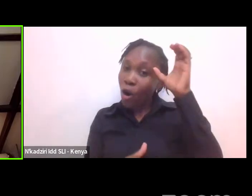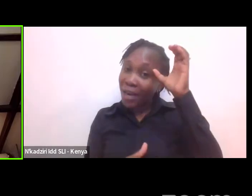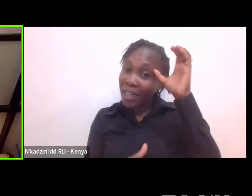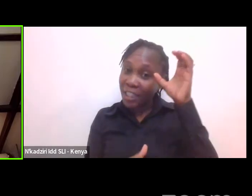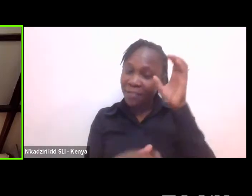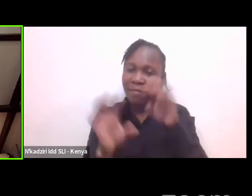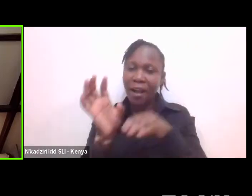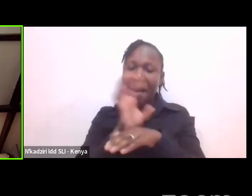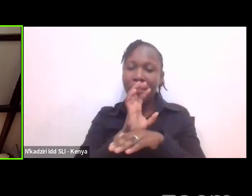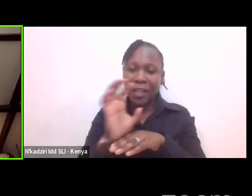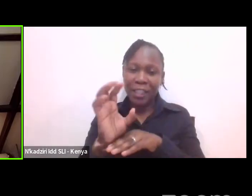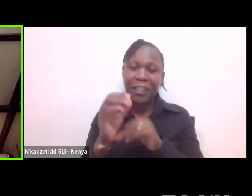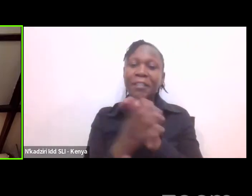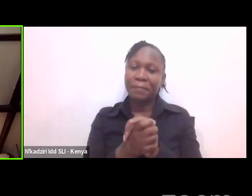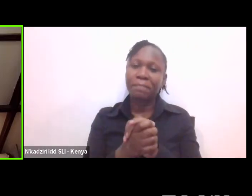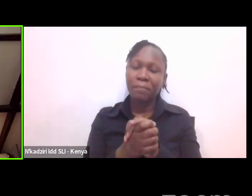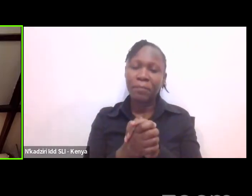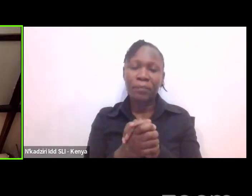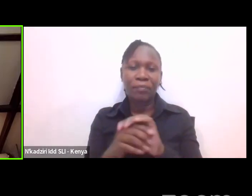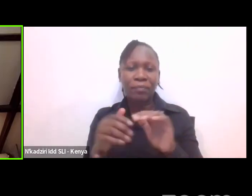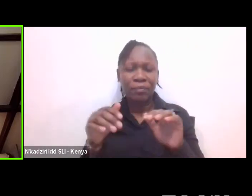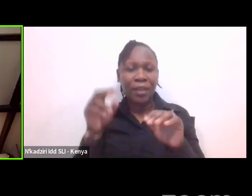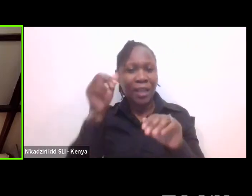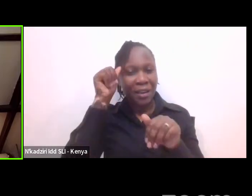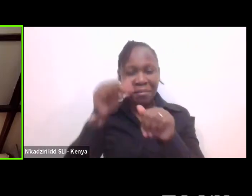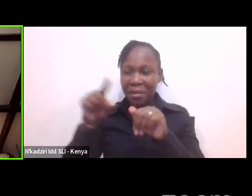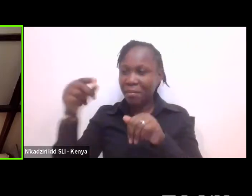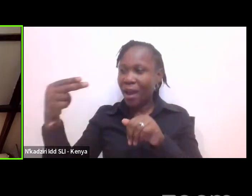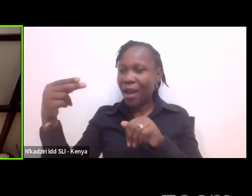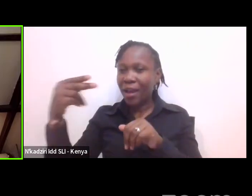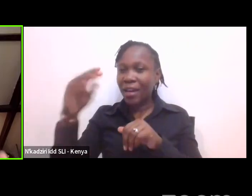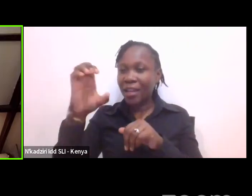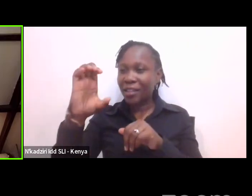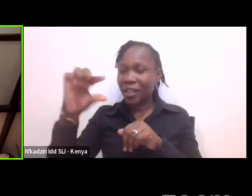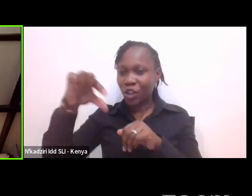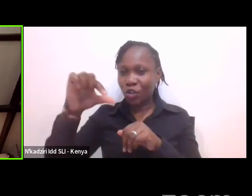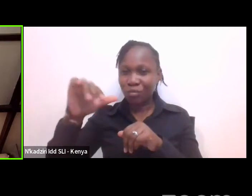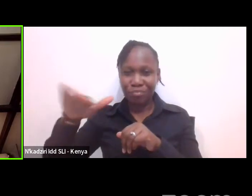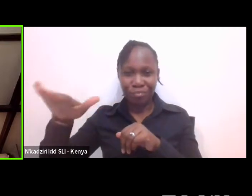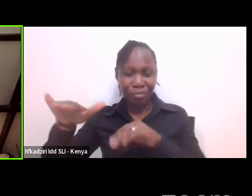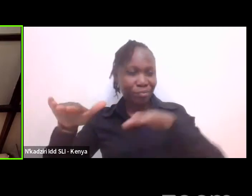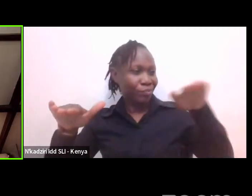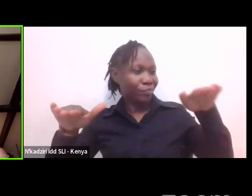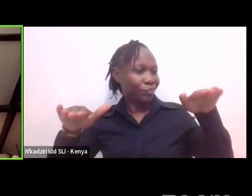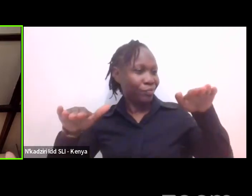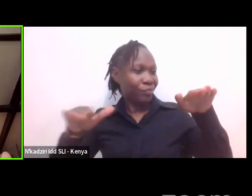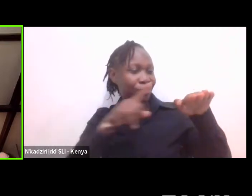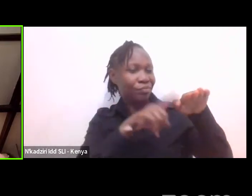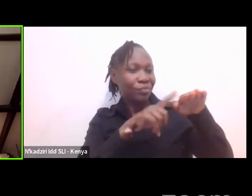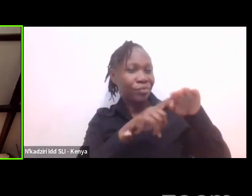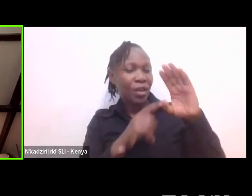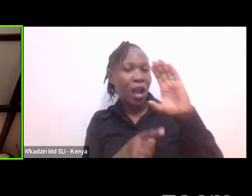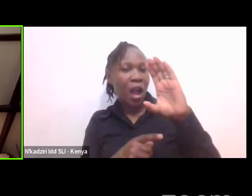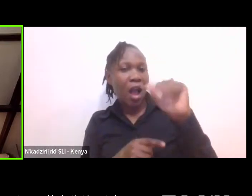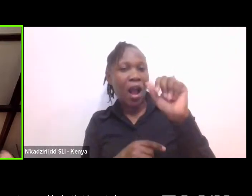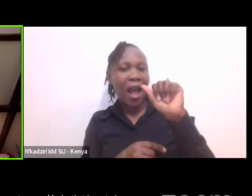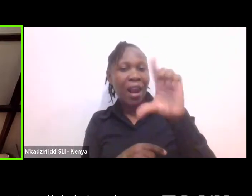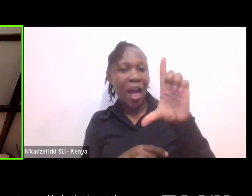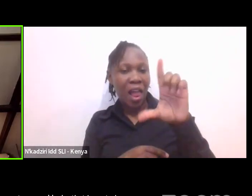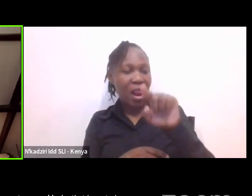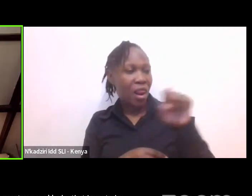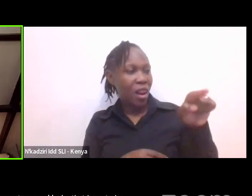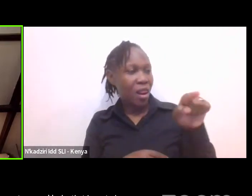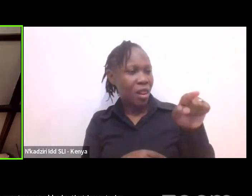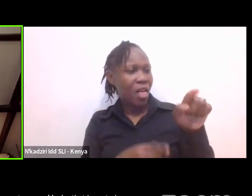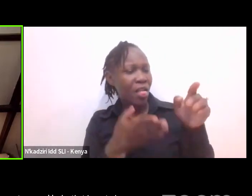On the canal near me, there are 2 canal locks that have to be manned to allow barges